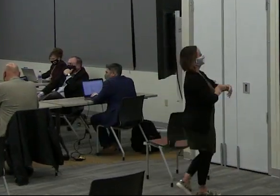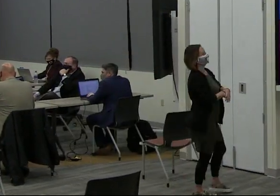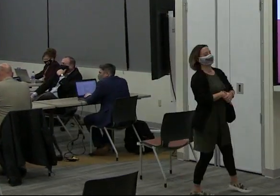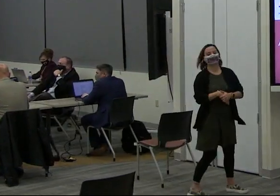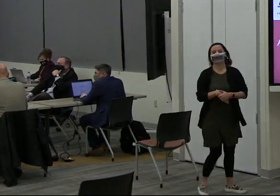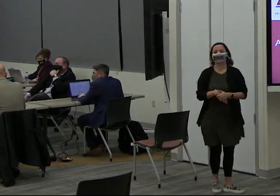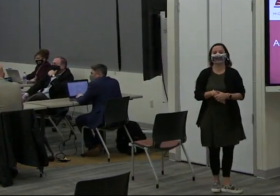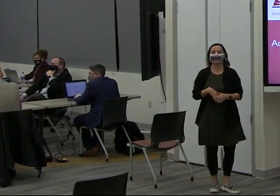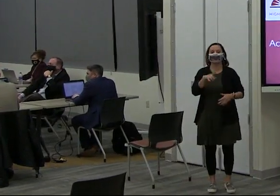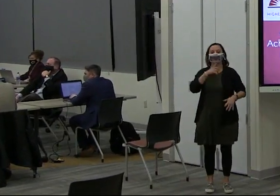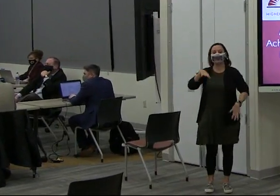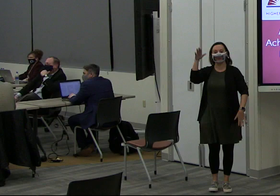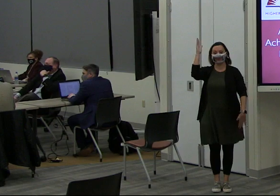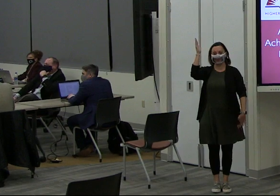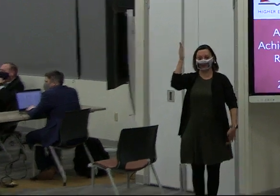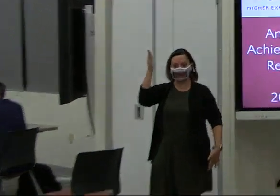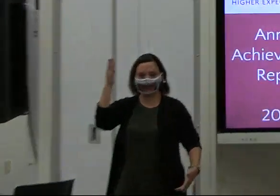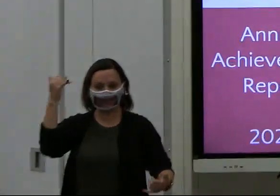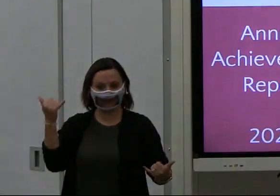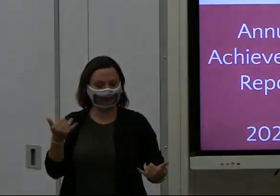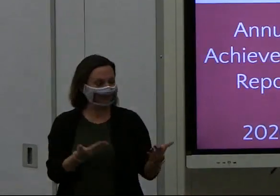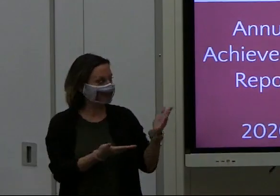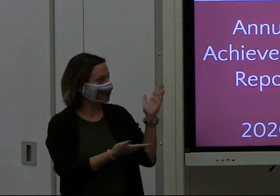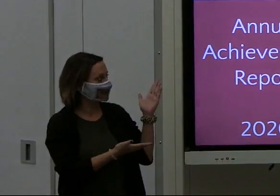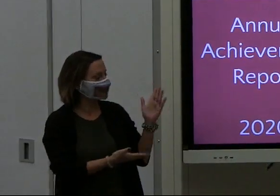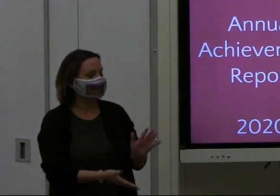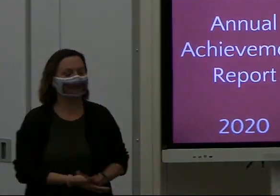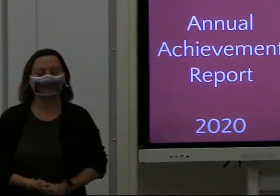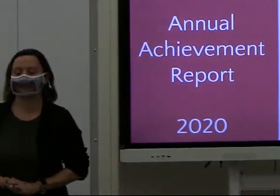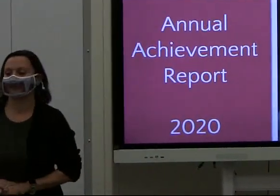And I love presenting on data too, so I'm excited.